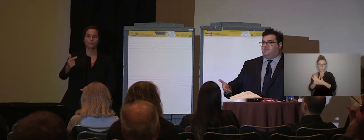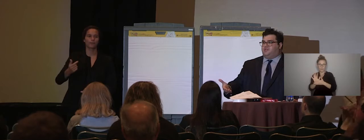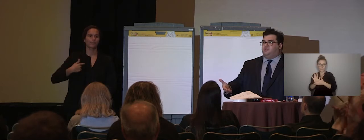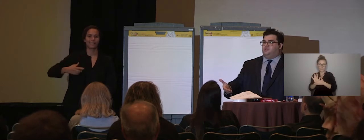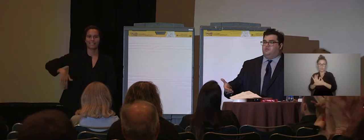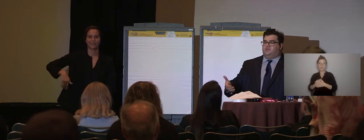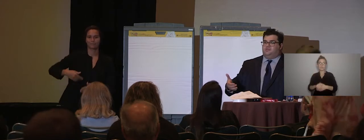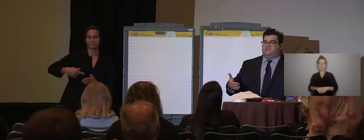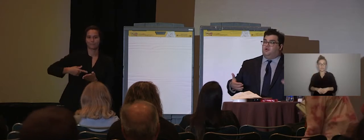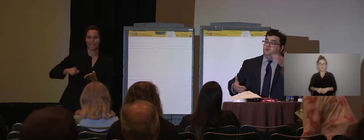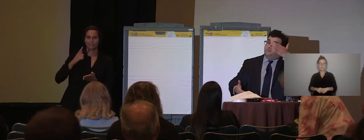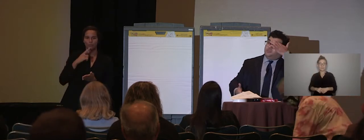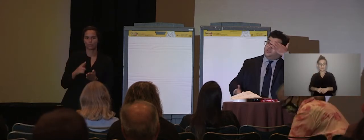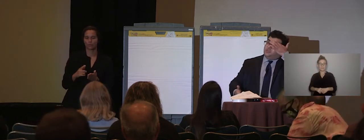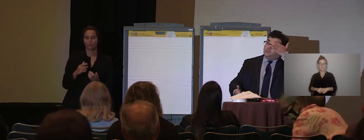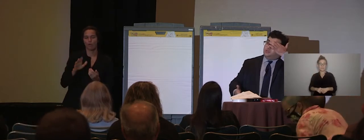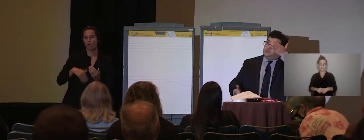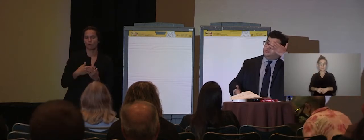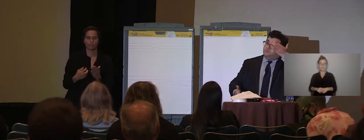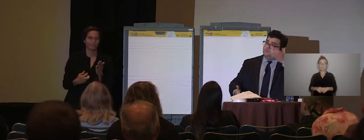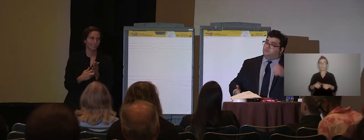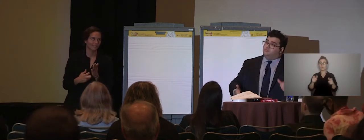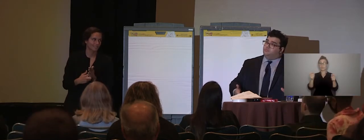for a ticket. So the